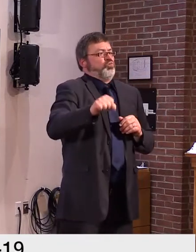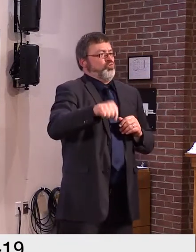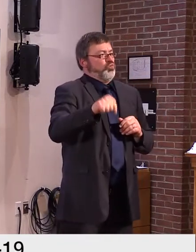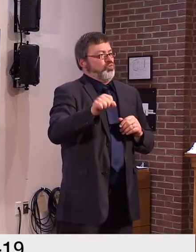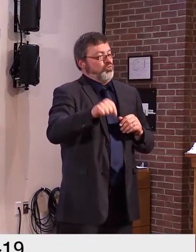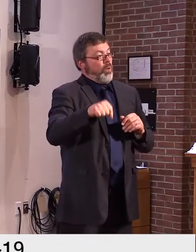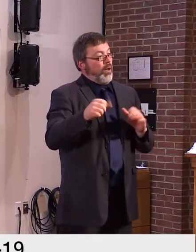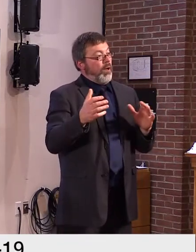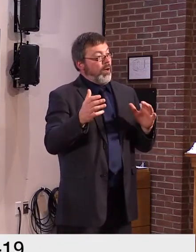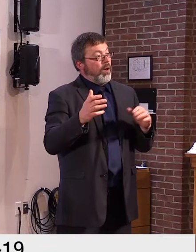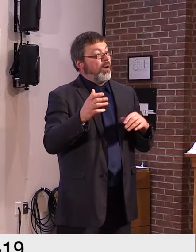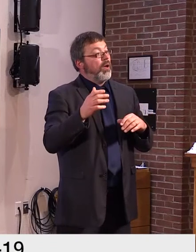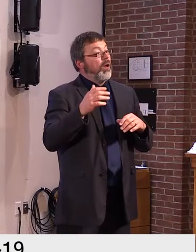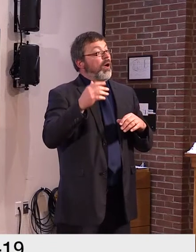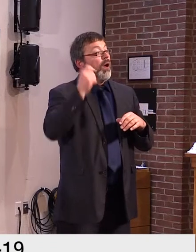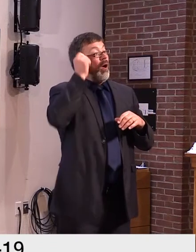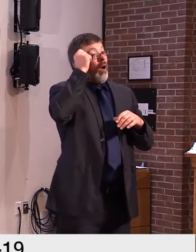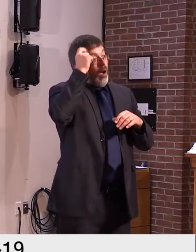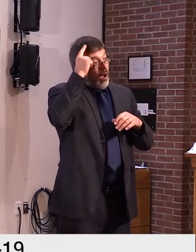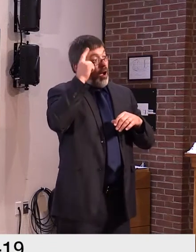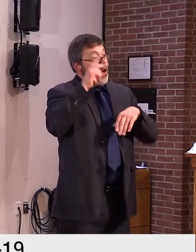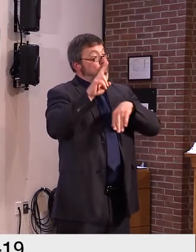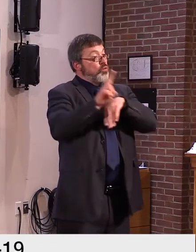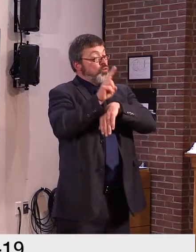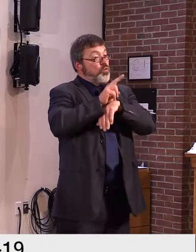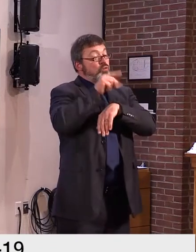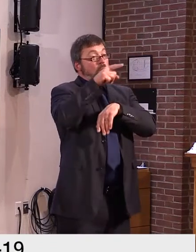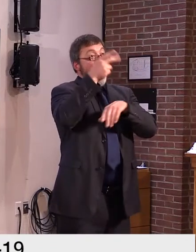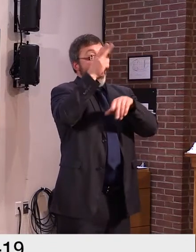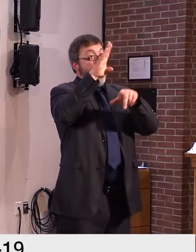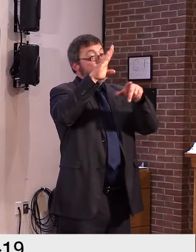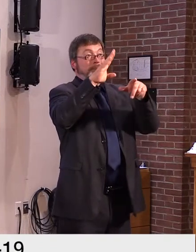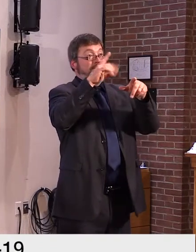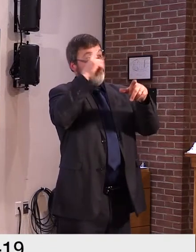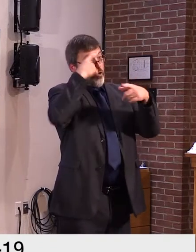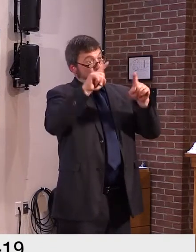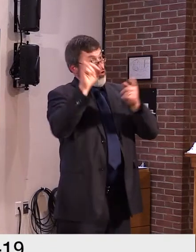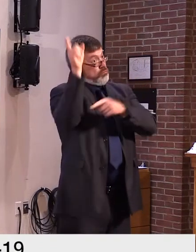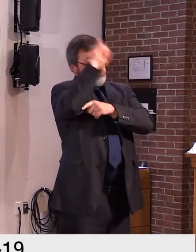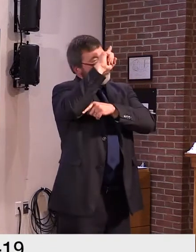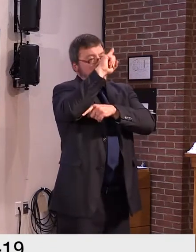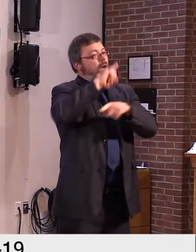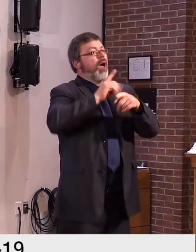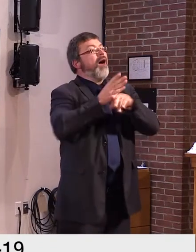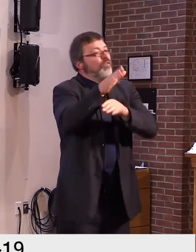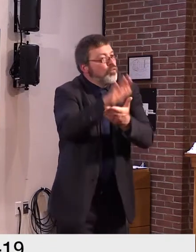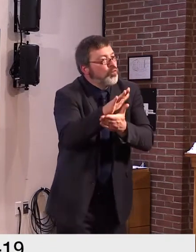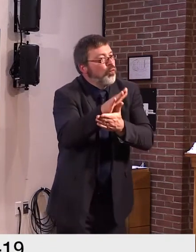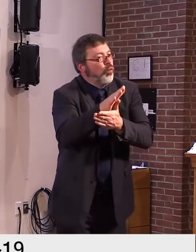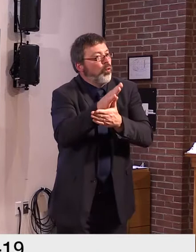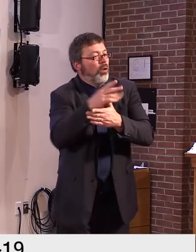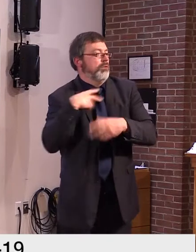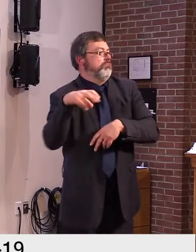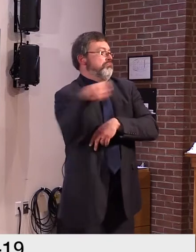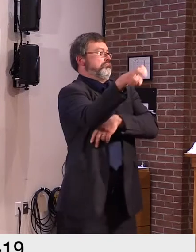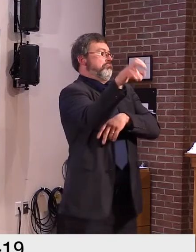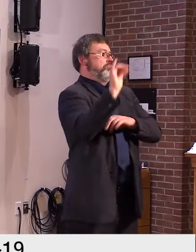programs and using them in that regard as we move forward. But still, it's too early to sort